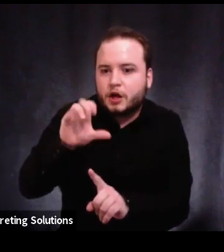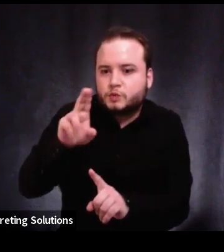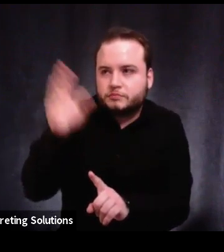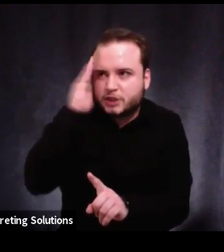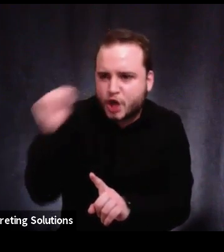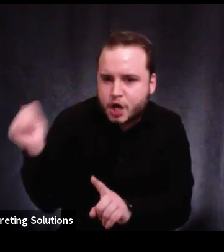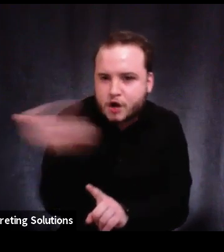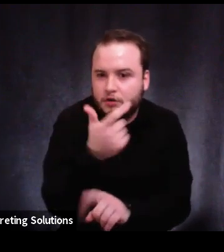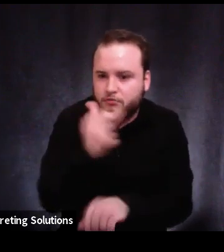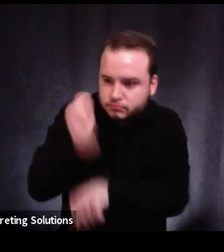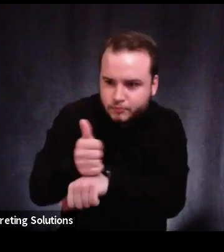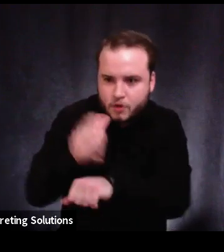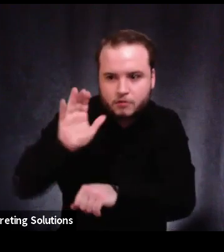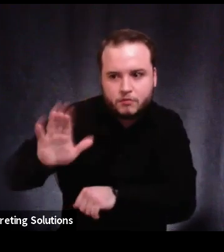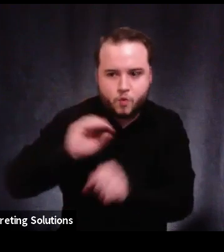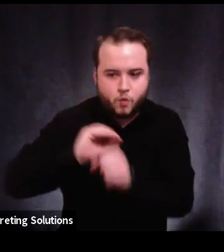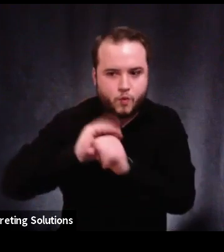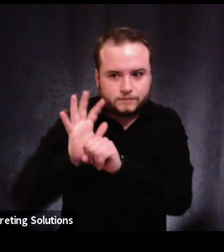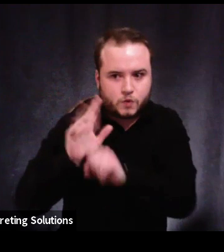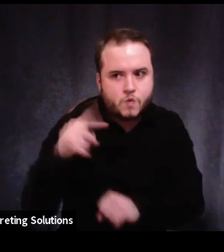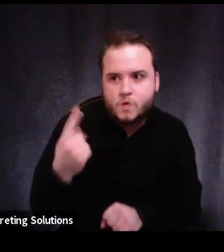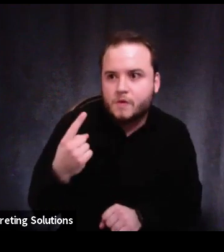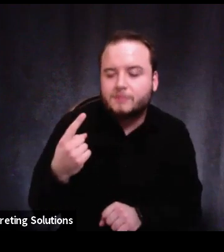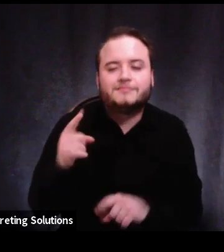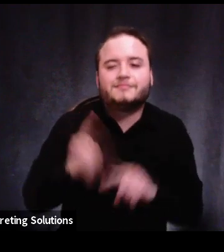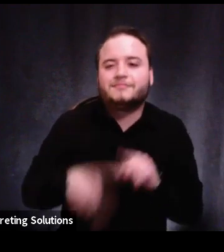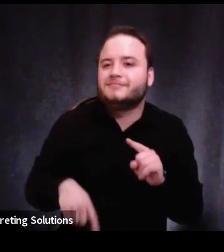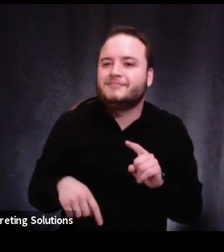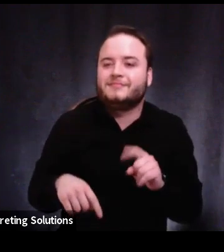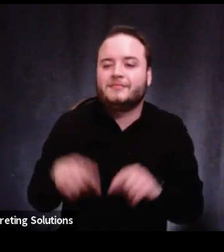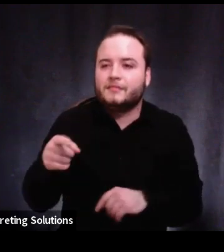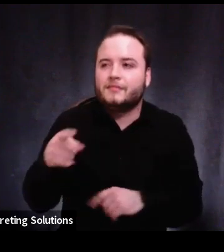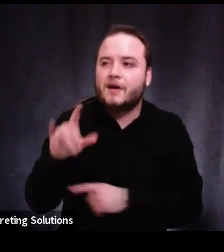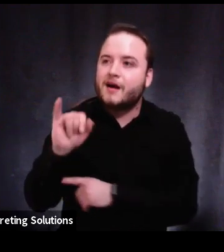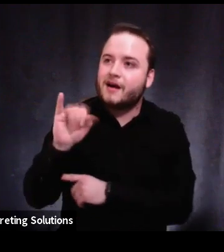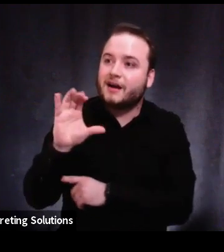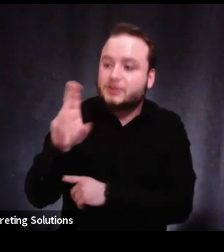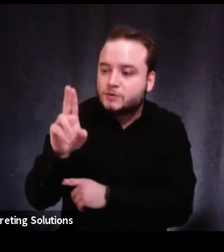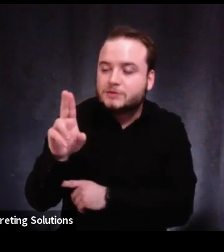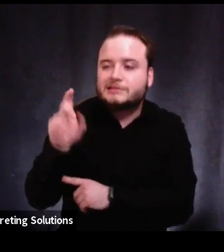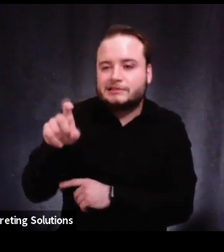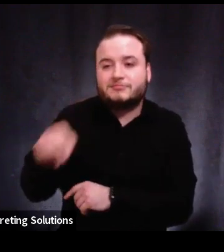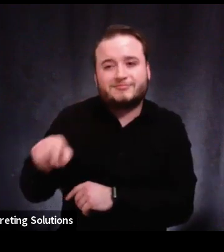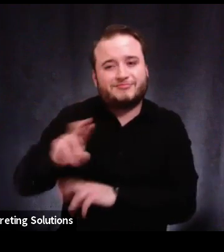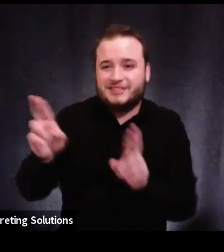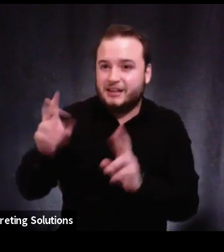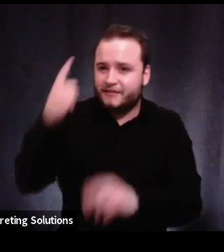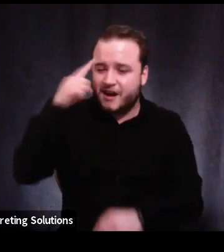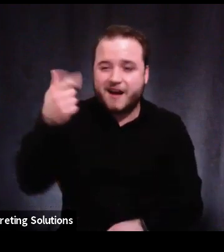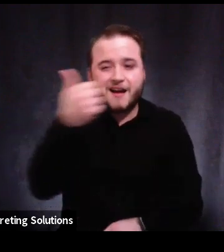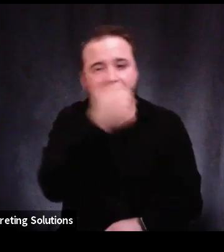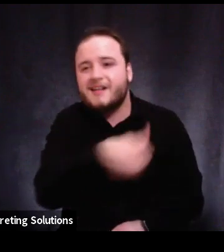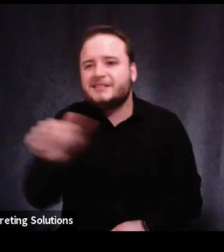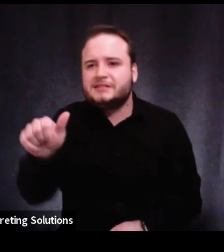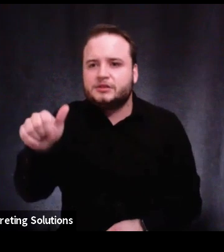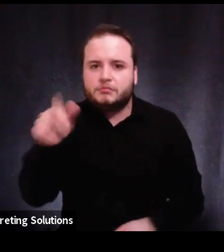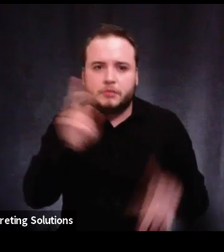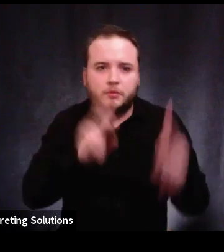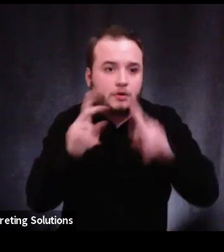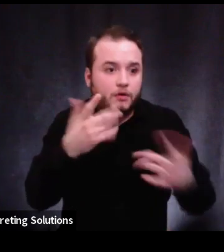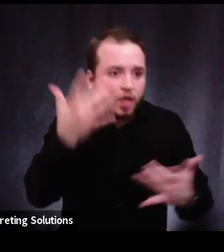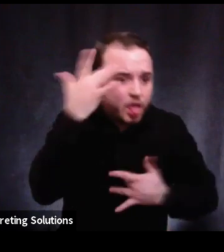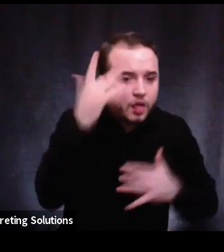for people with chronic conditions, for people who have acute healthcare needs. And sort of for this